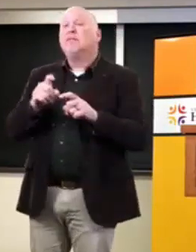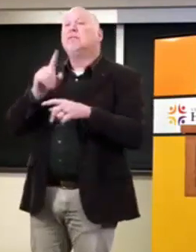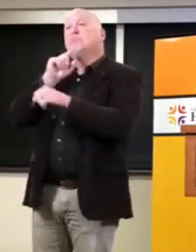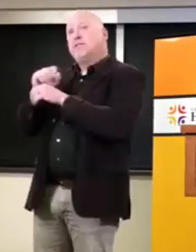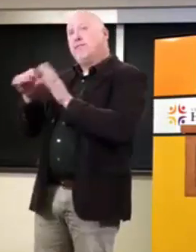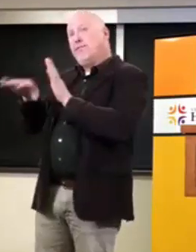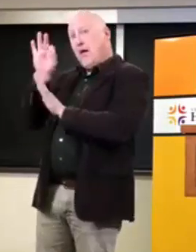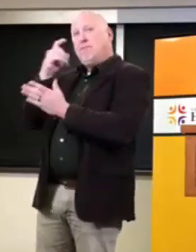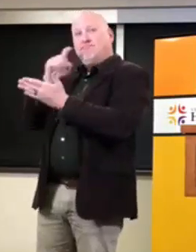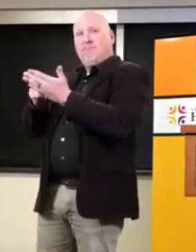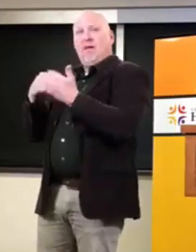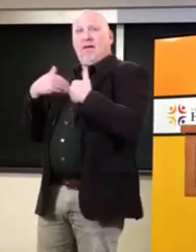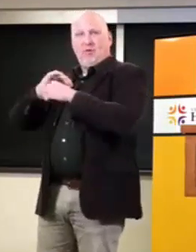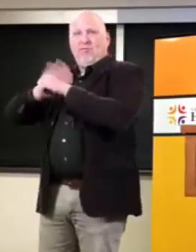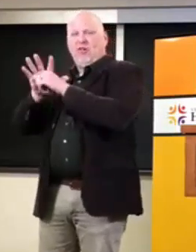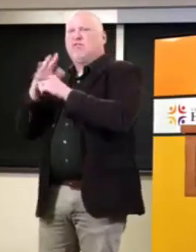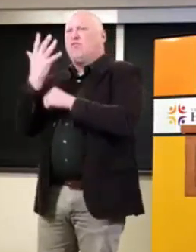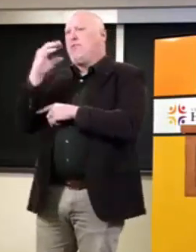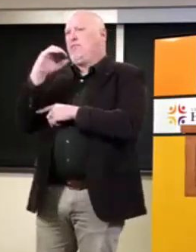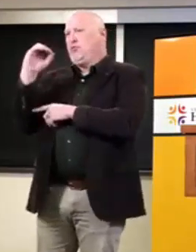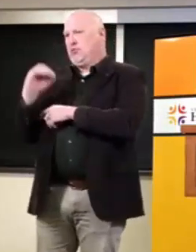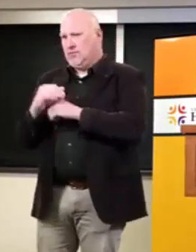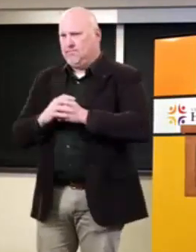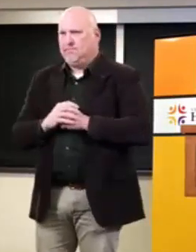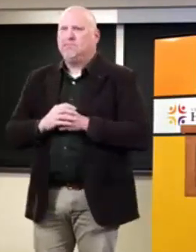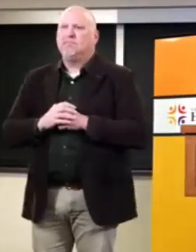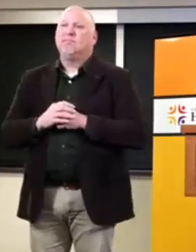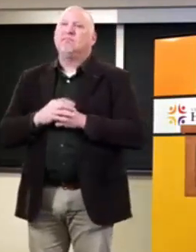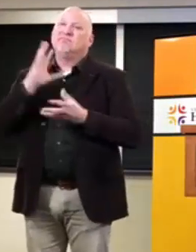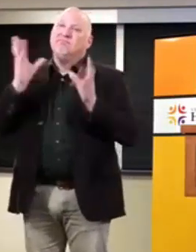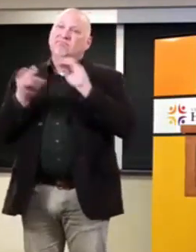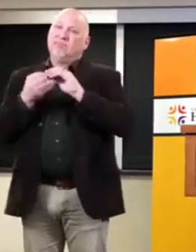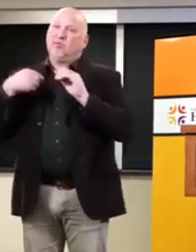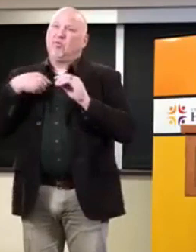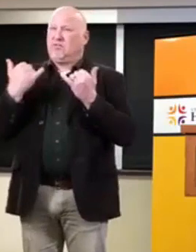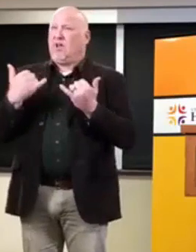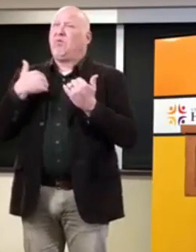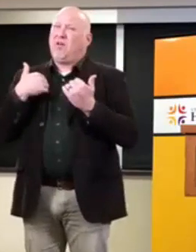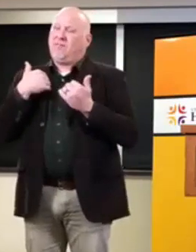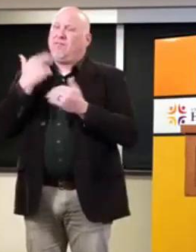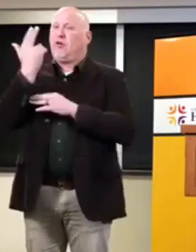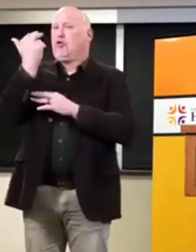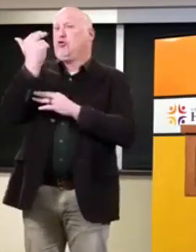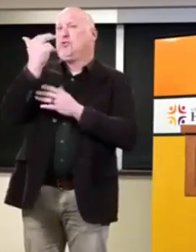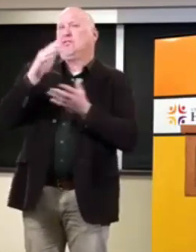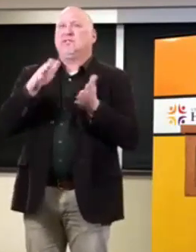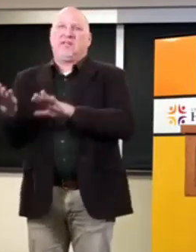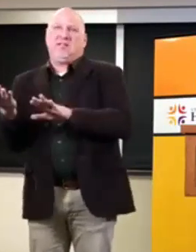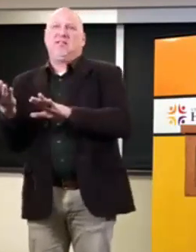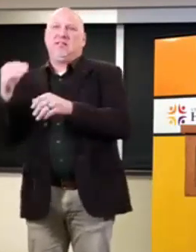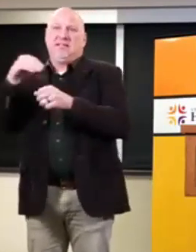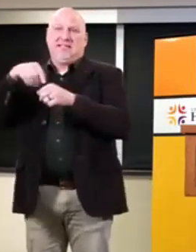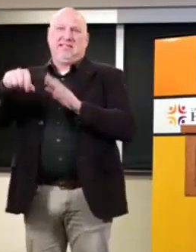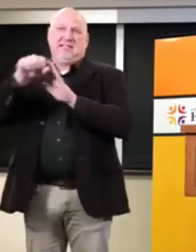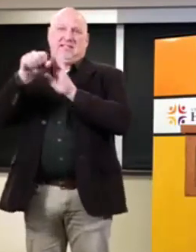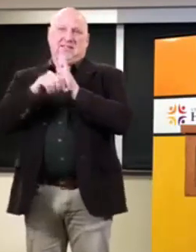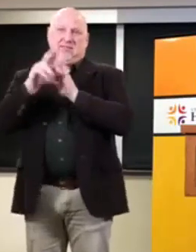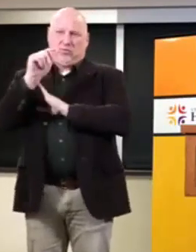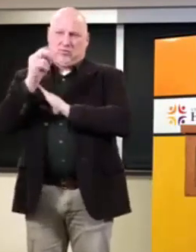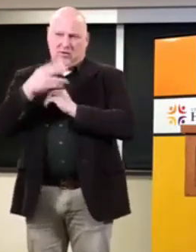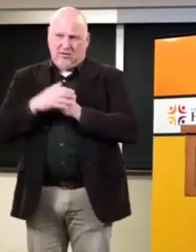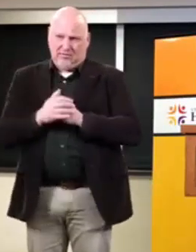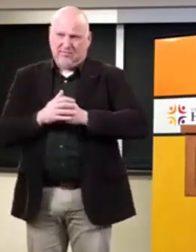yesterday. One of these people is an individual who was hospitalized at the time of death. It's an older adult, less than age